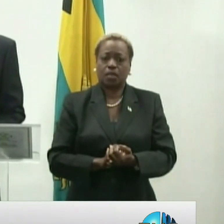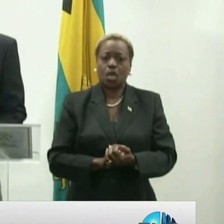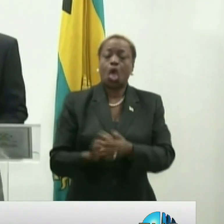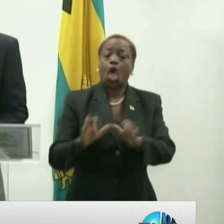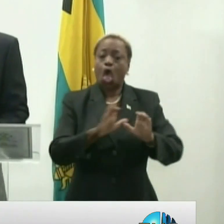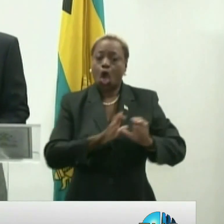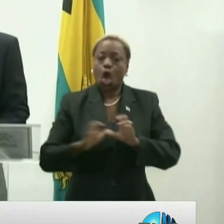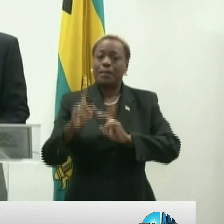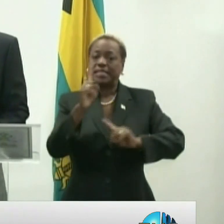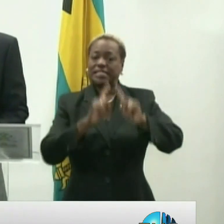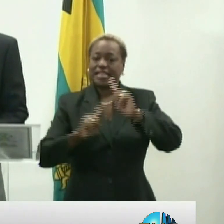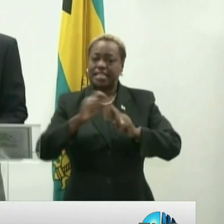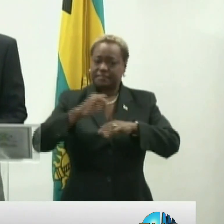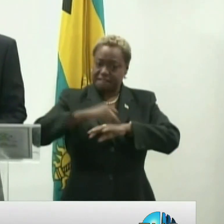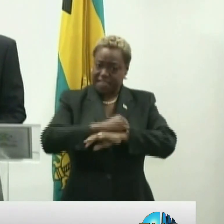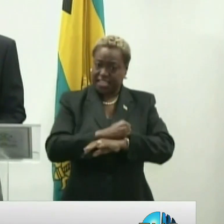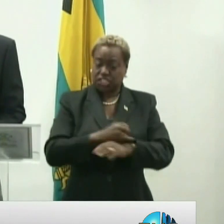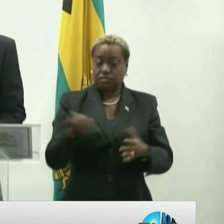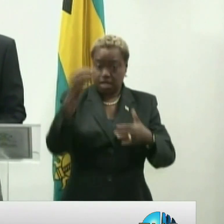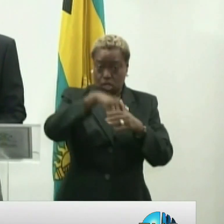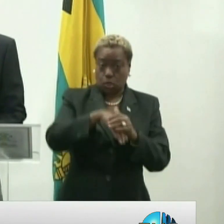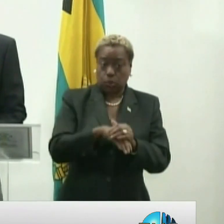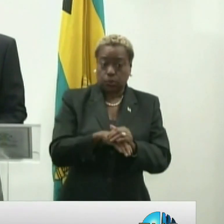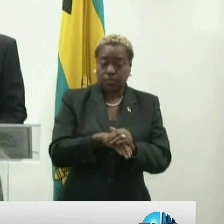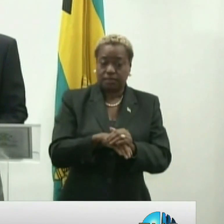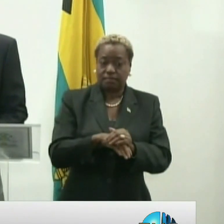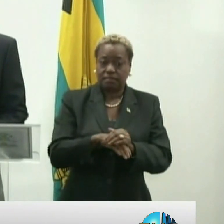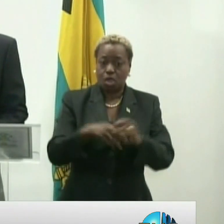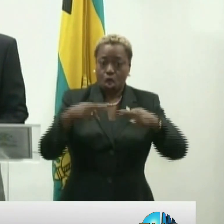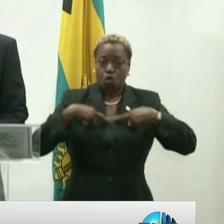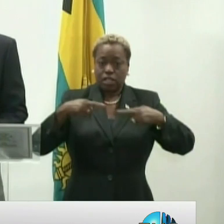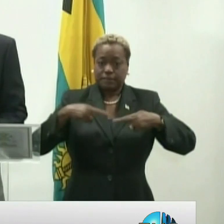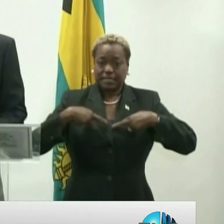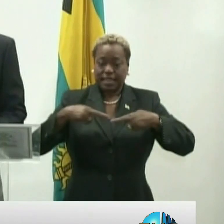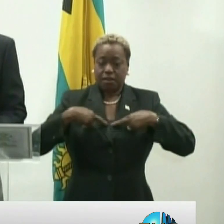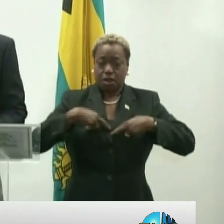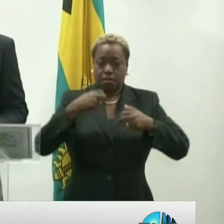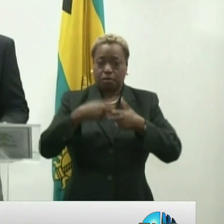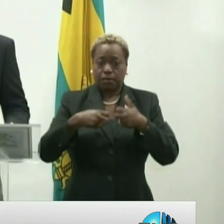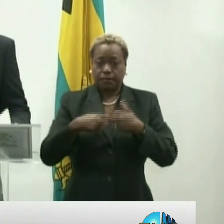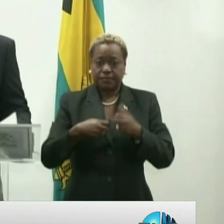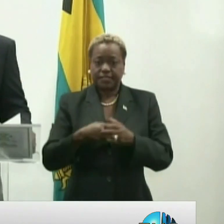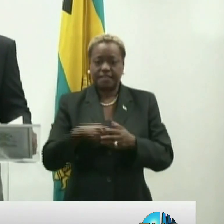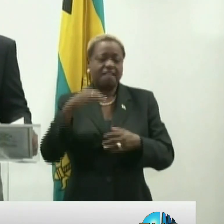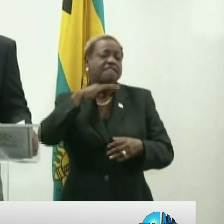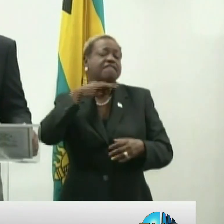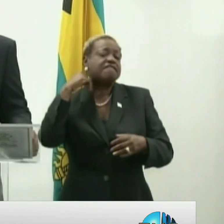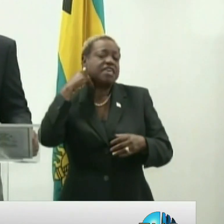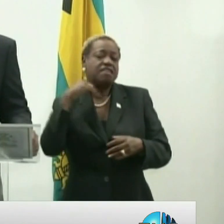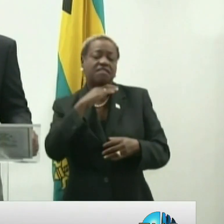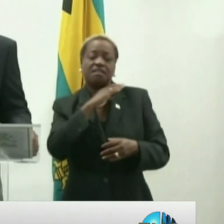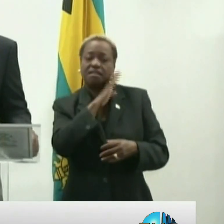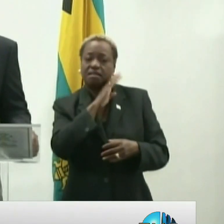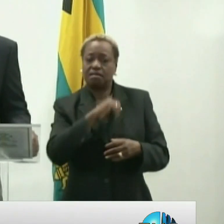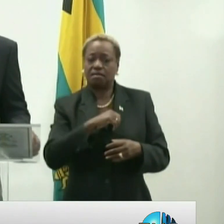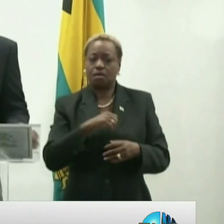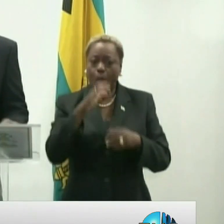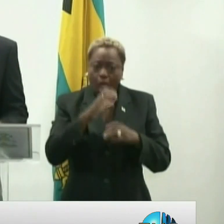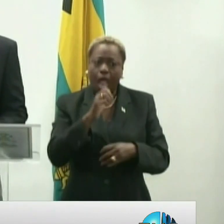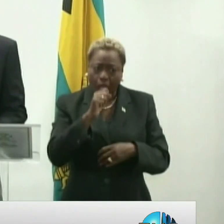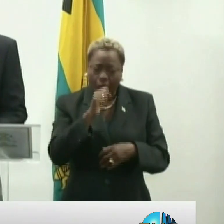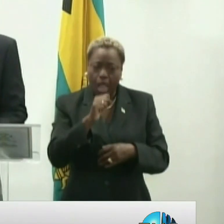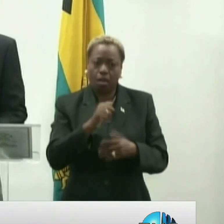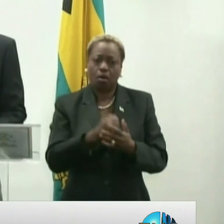Common signs of infection include respiratory symptoms, fever,